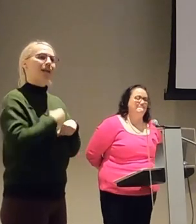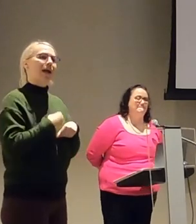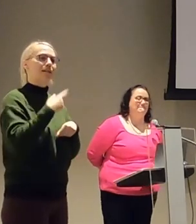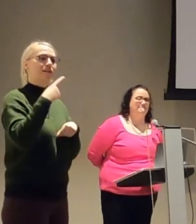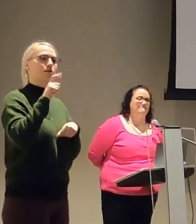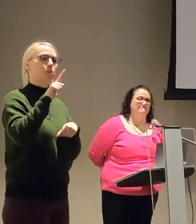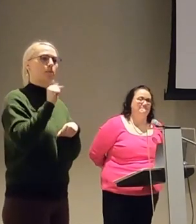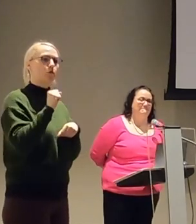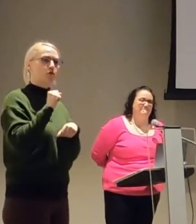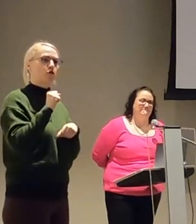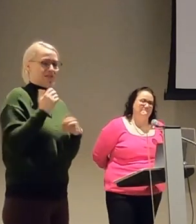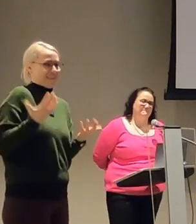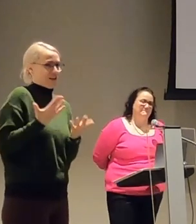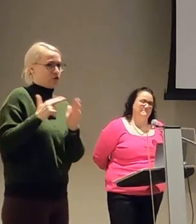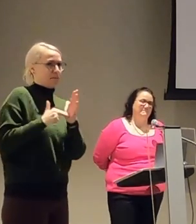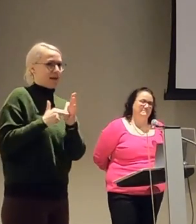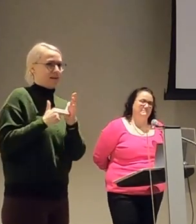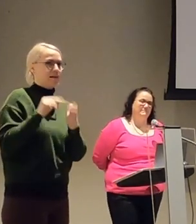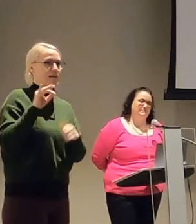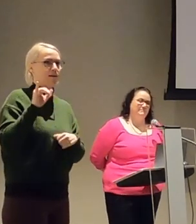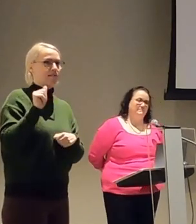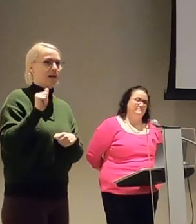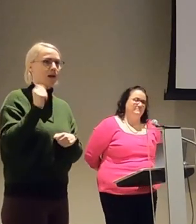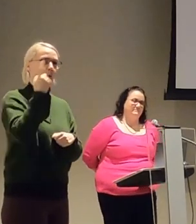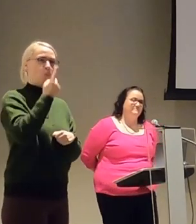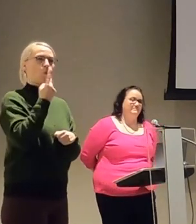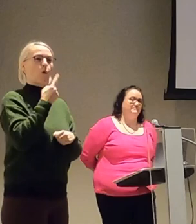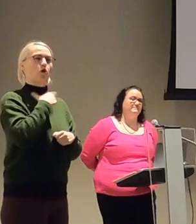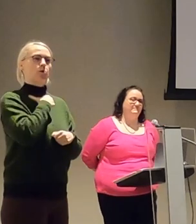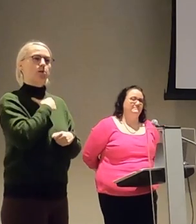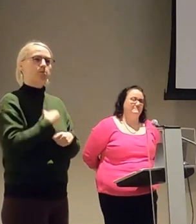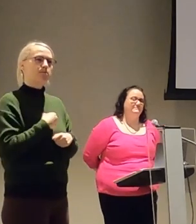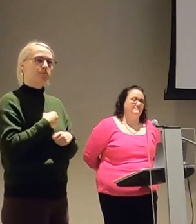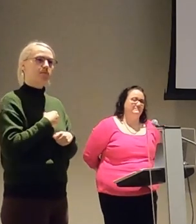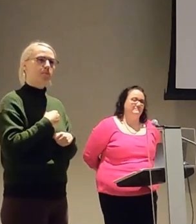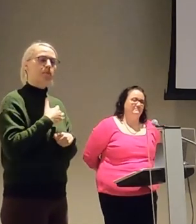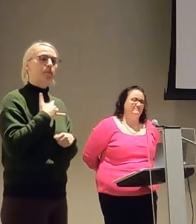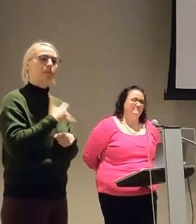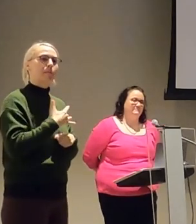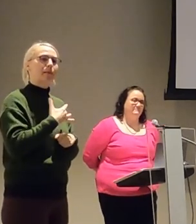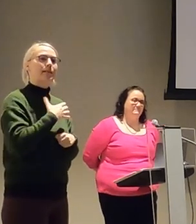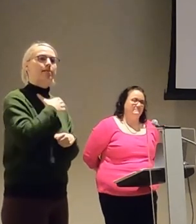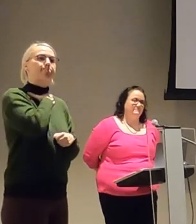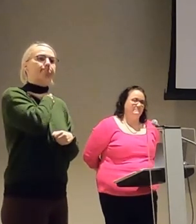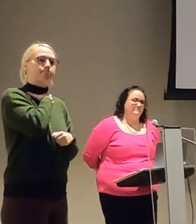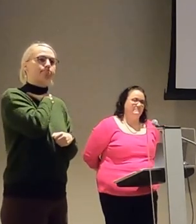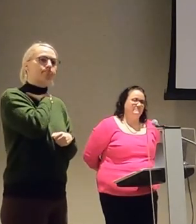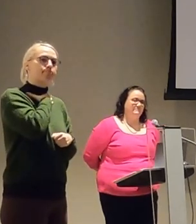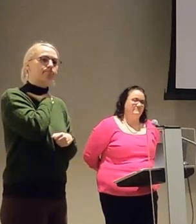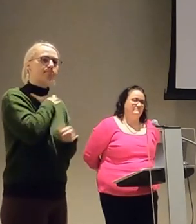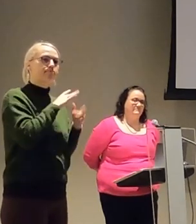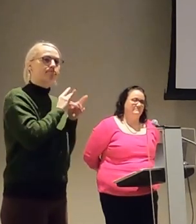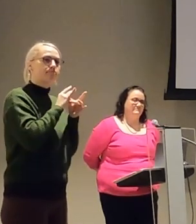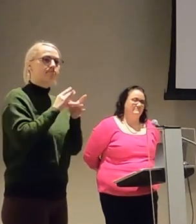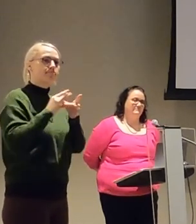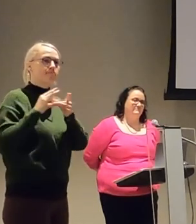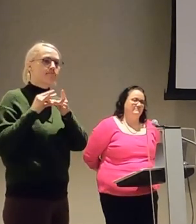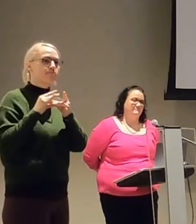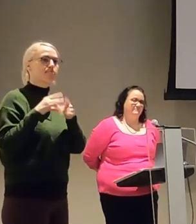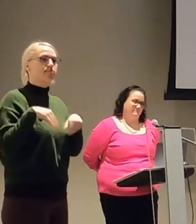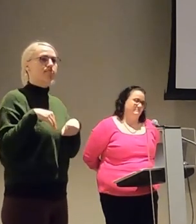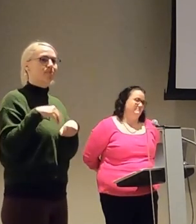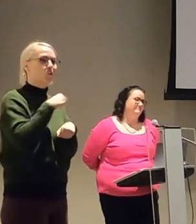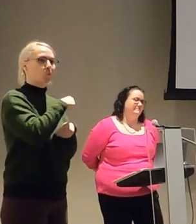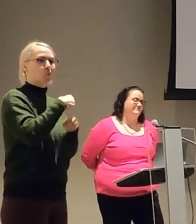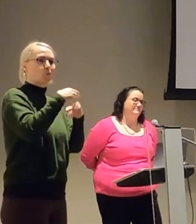here. Because, you know, normally the pearls are intact, and you mentioned that maybe the artist did it as sort